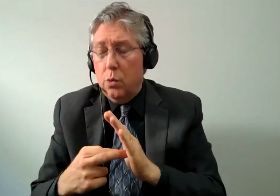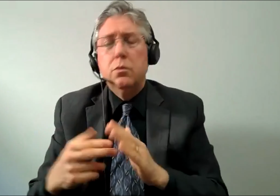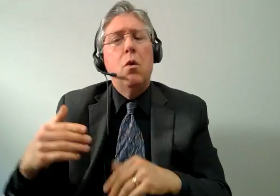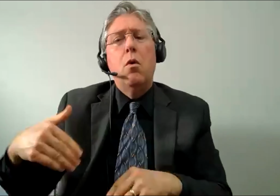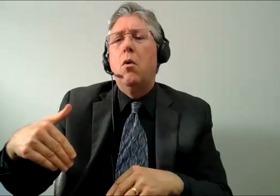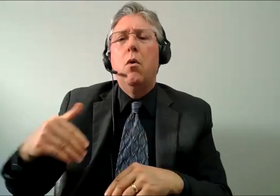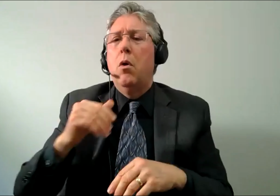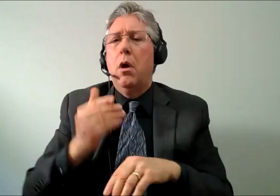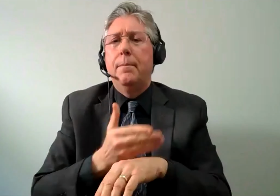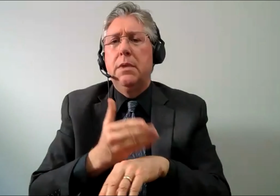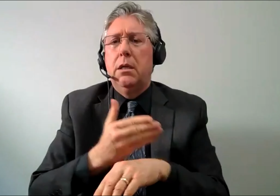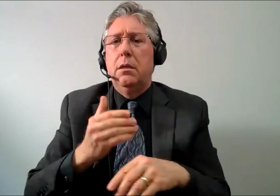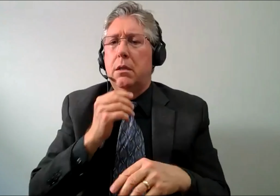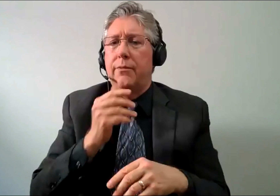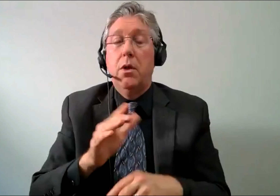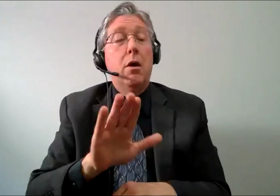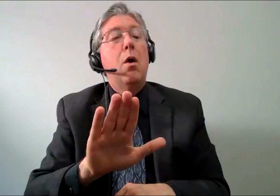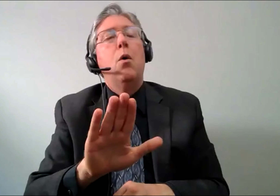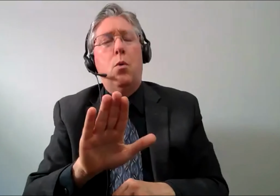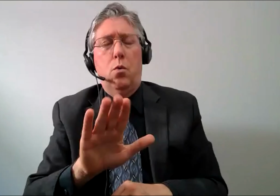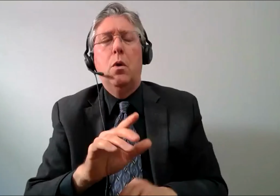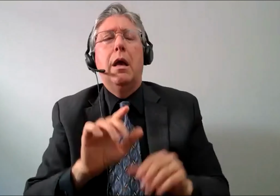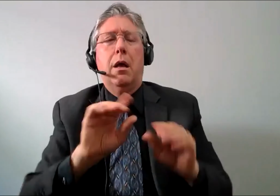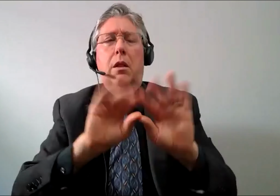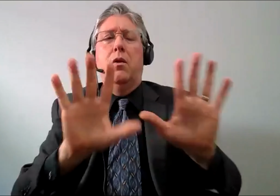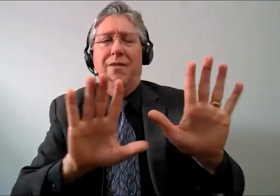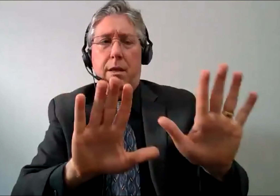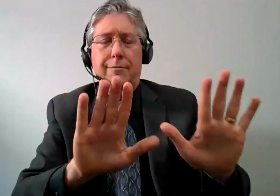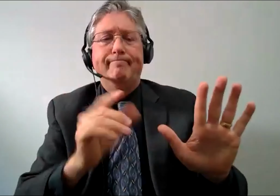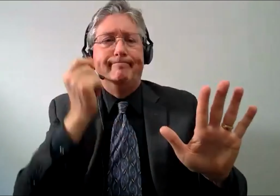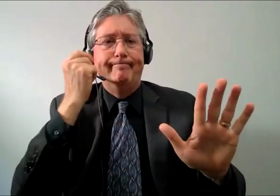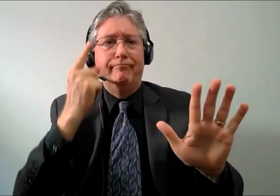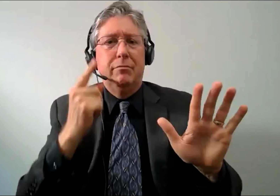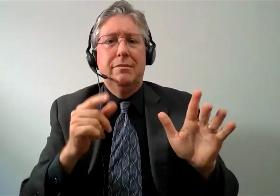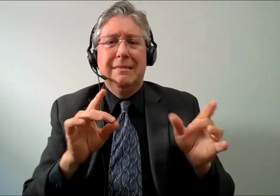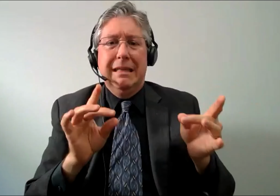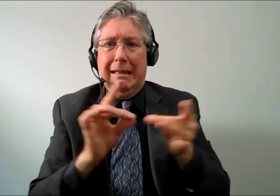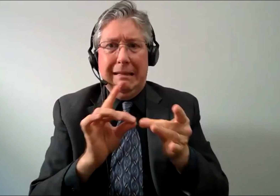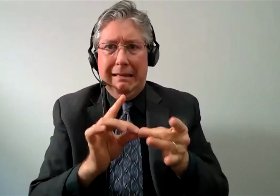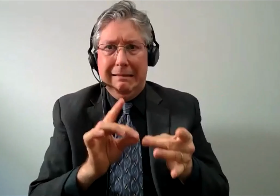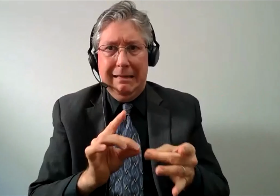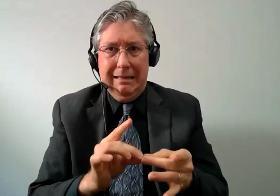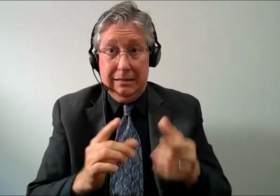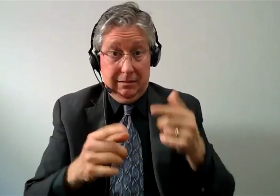updated? Yes, thank you. I can clarify that. I realize we've got links on